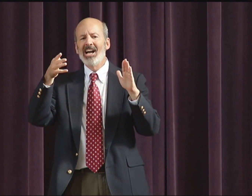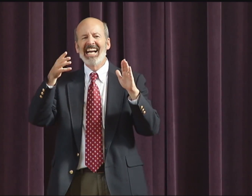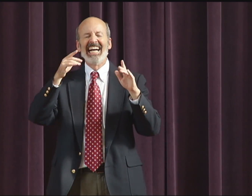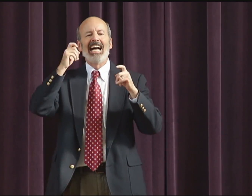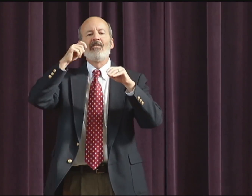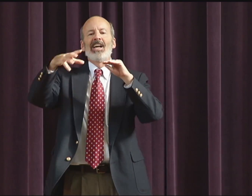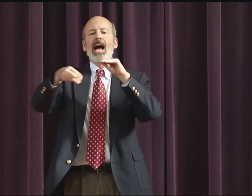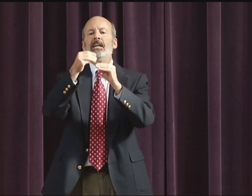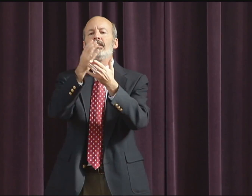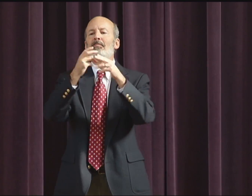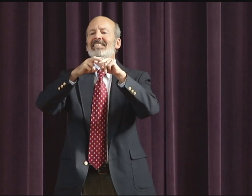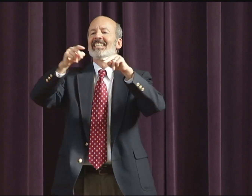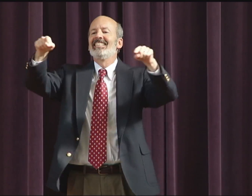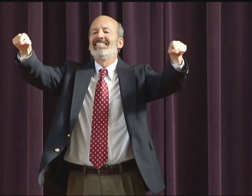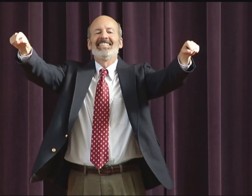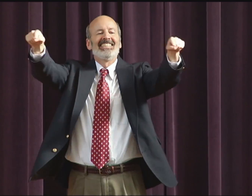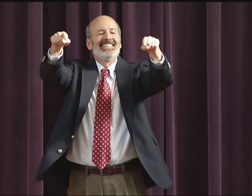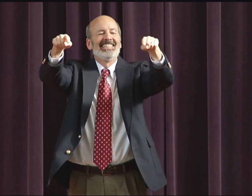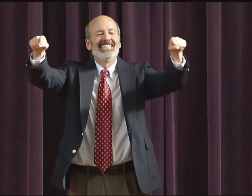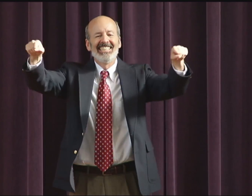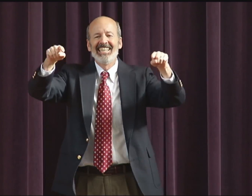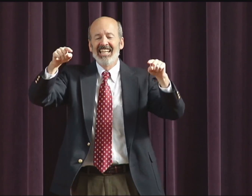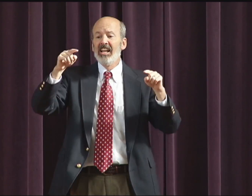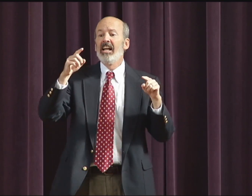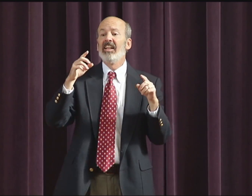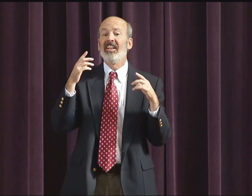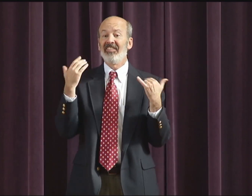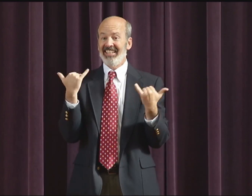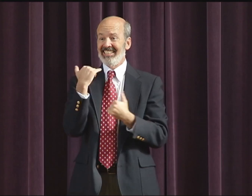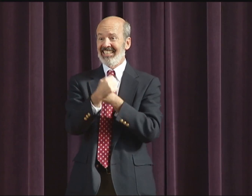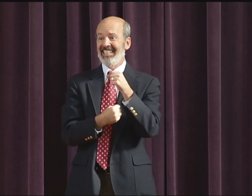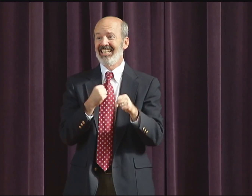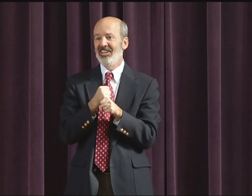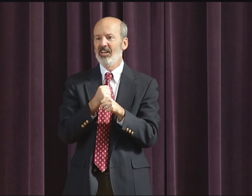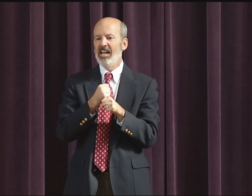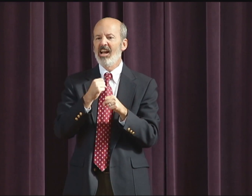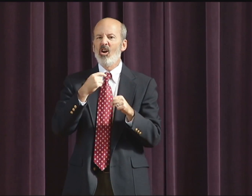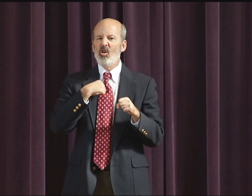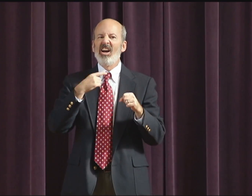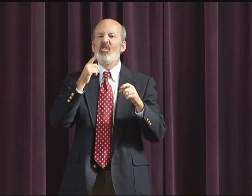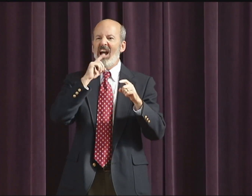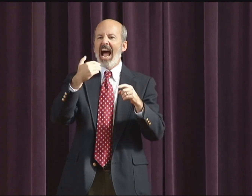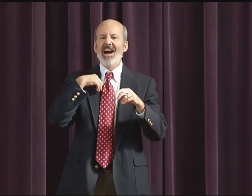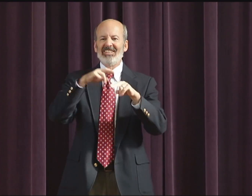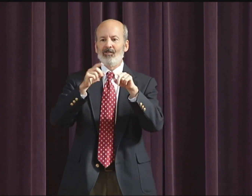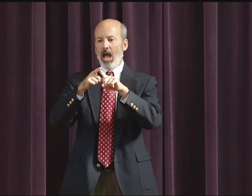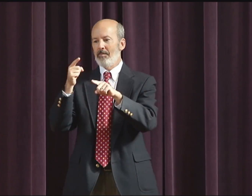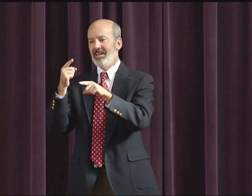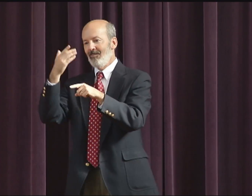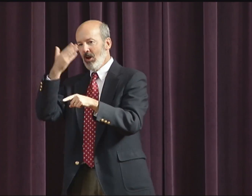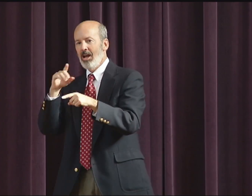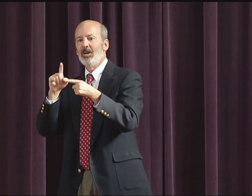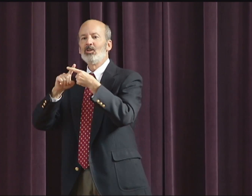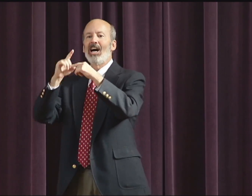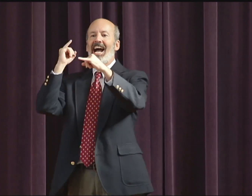as time went on, we needed to continue to add in more seats. This year, we actually